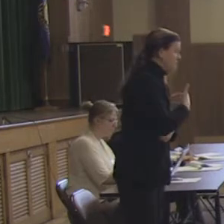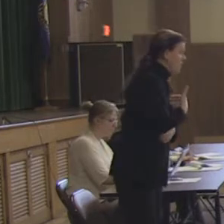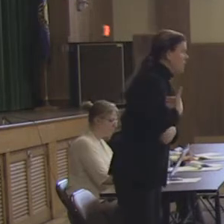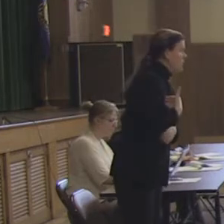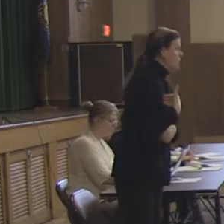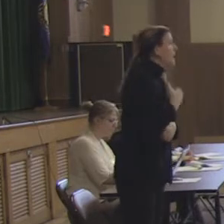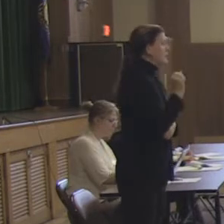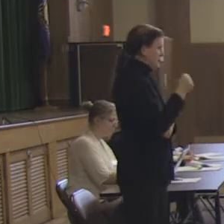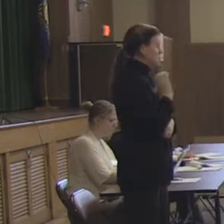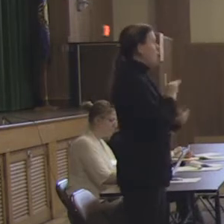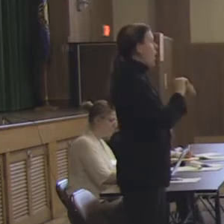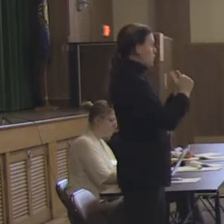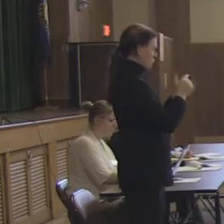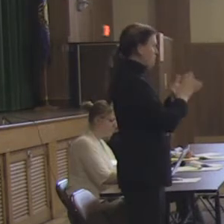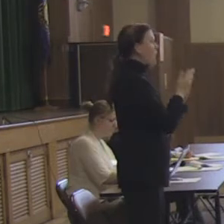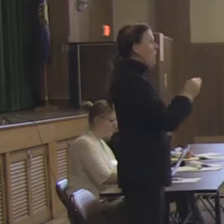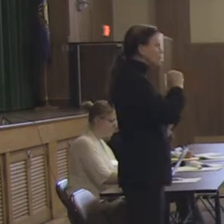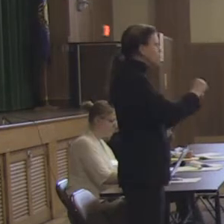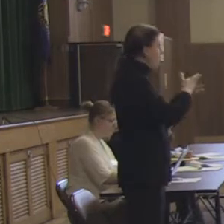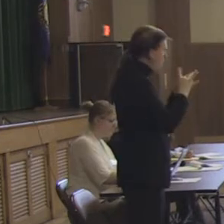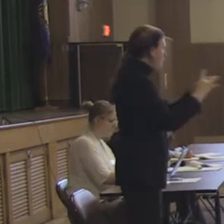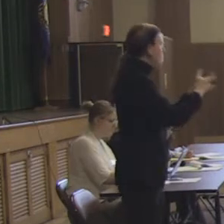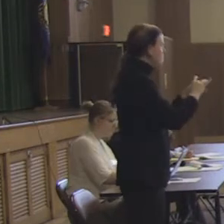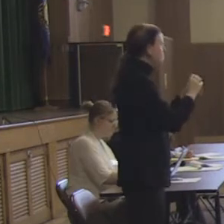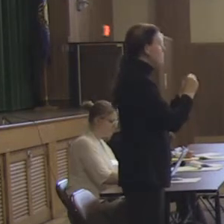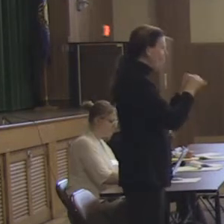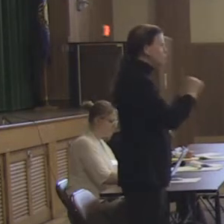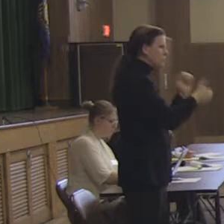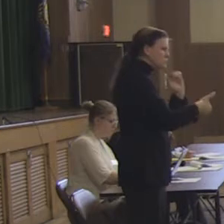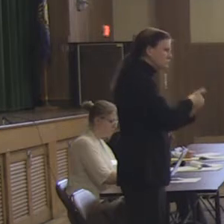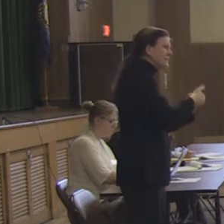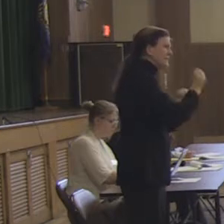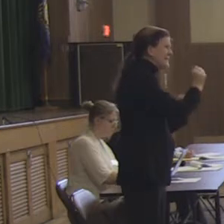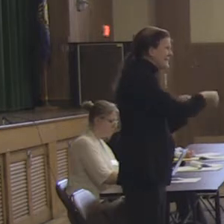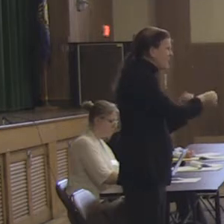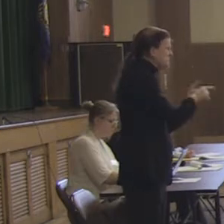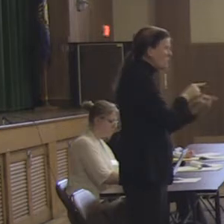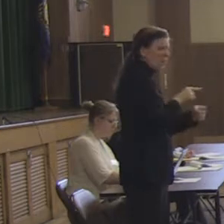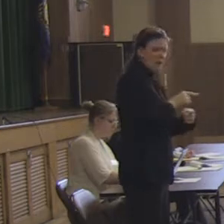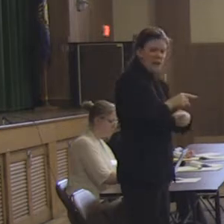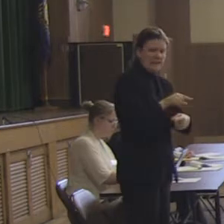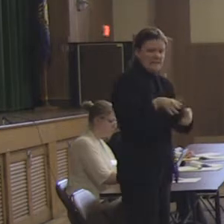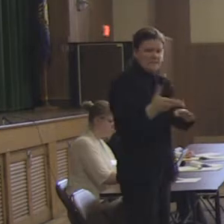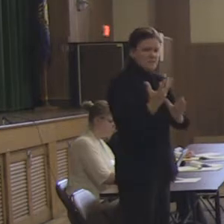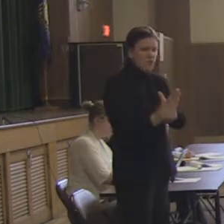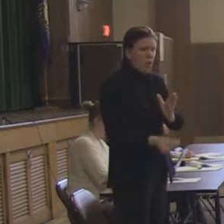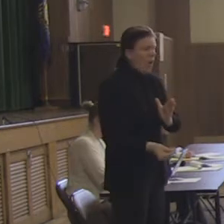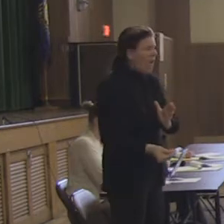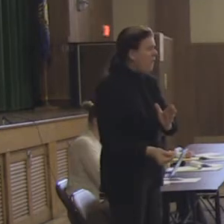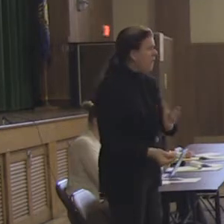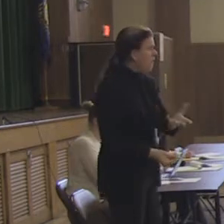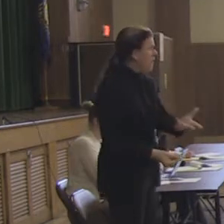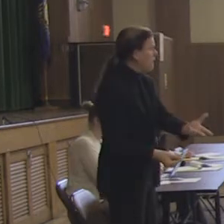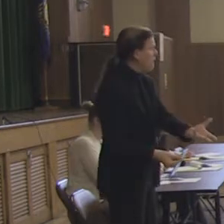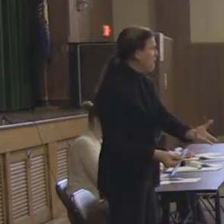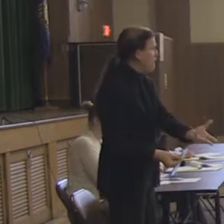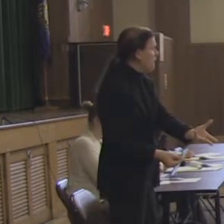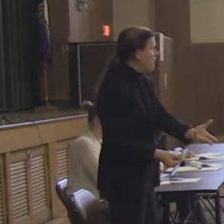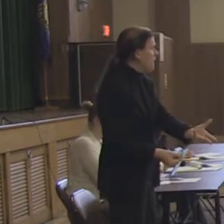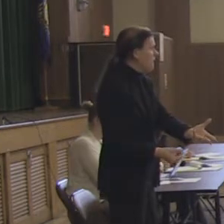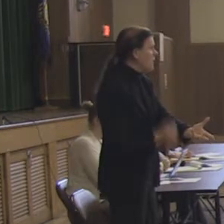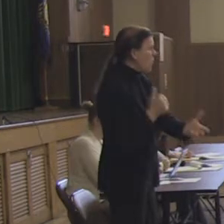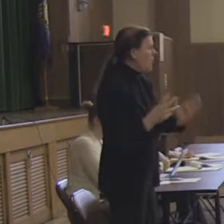stronger group with our support group. But why does that need to happen after someone has passed away?